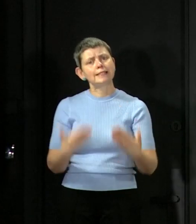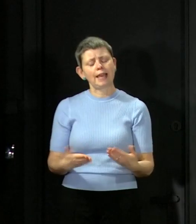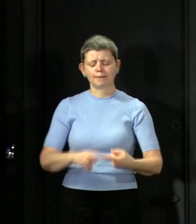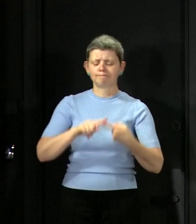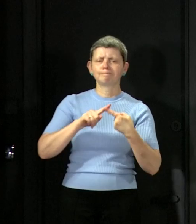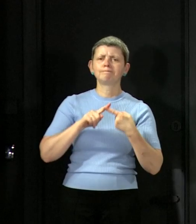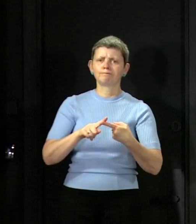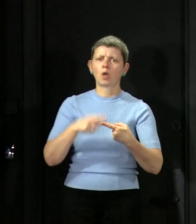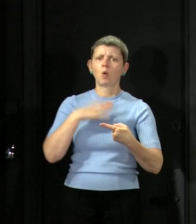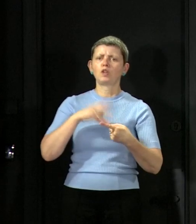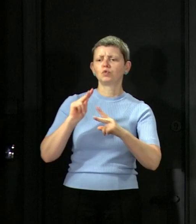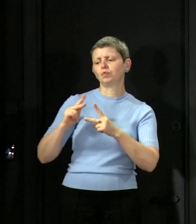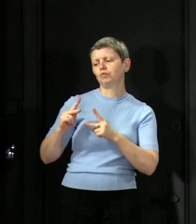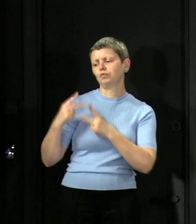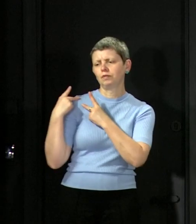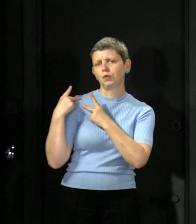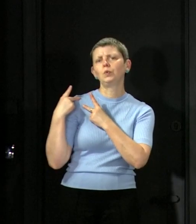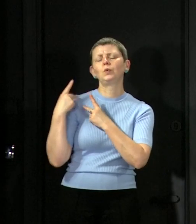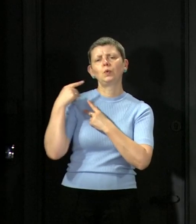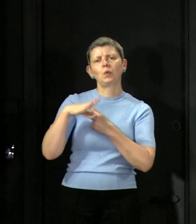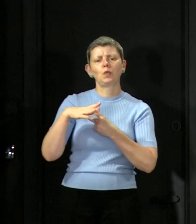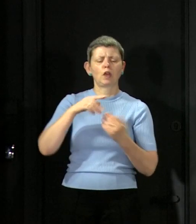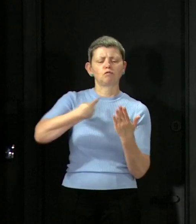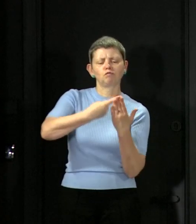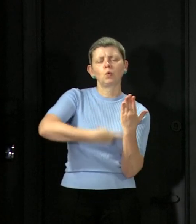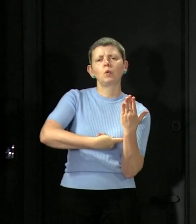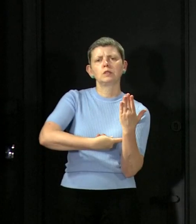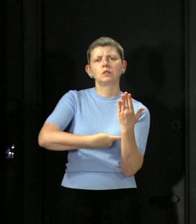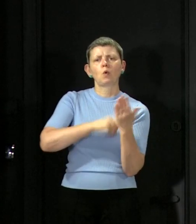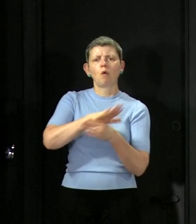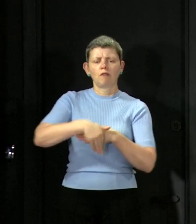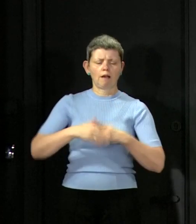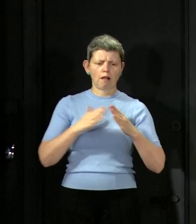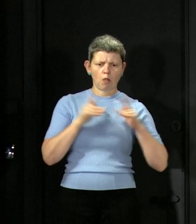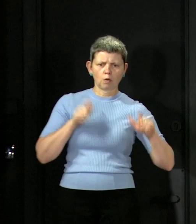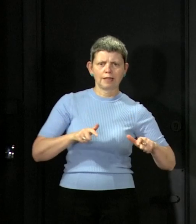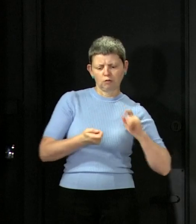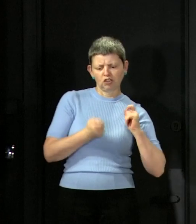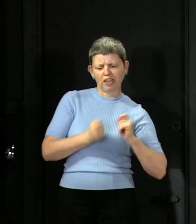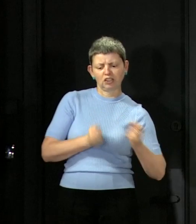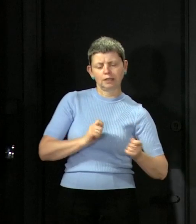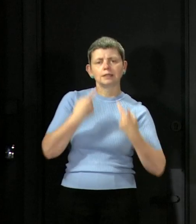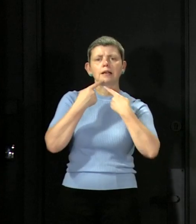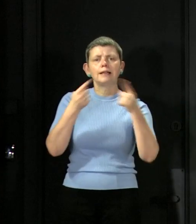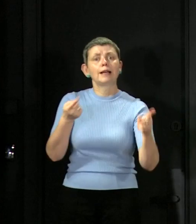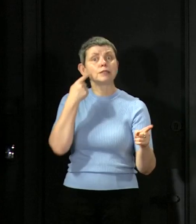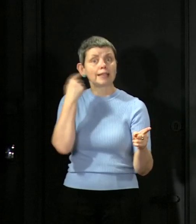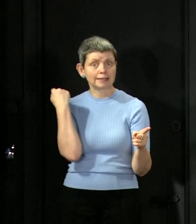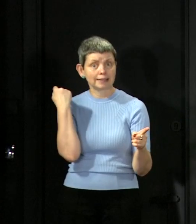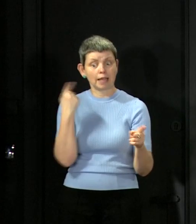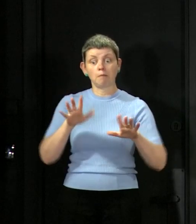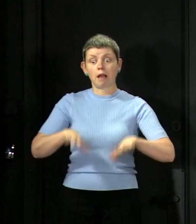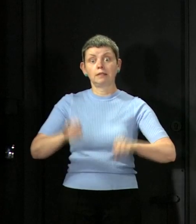recap on the changes to the lockdown restrictions on social interaction and leisure that I announced yesterday and that have taken